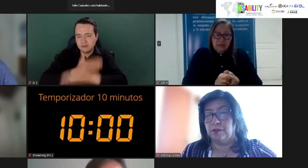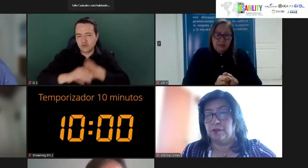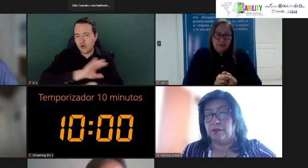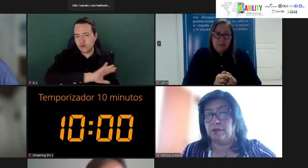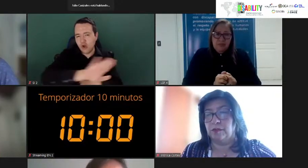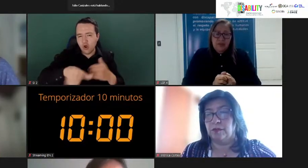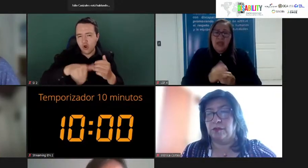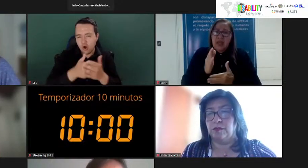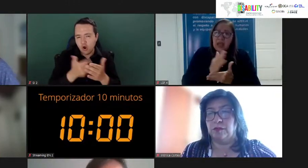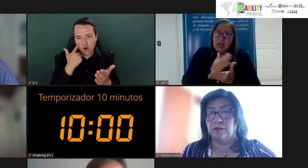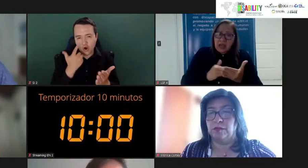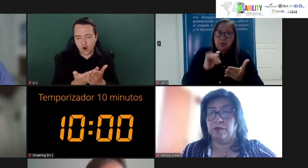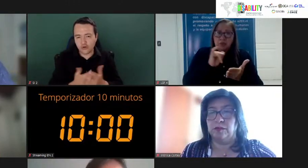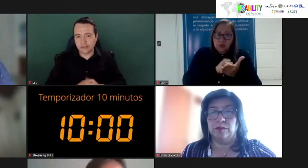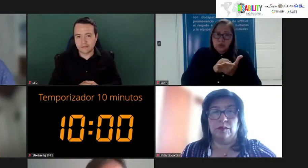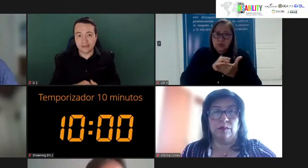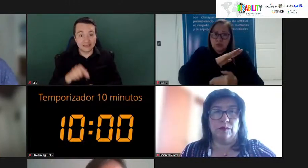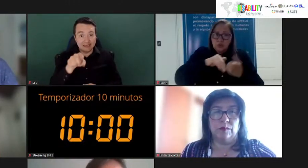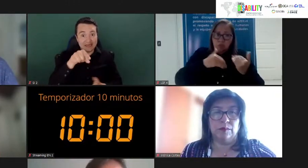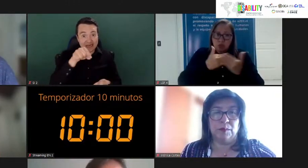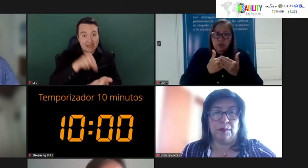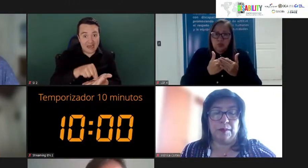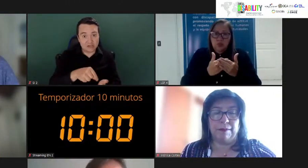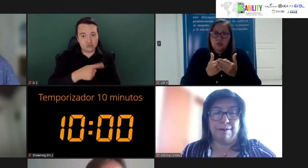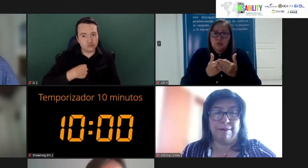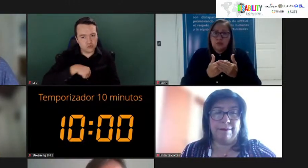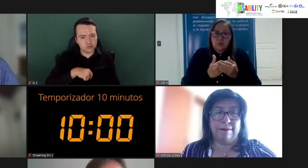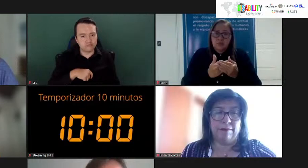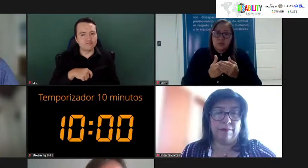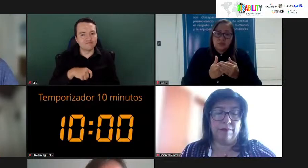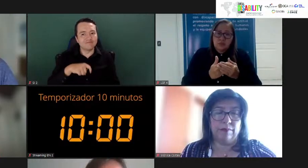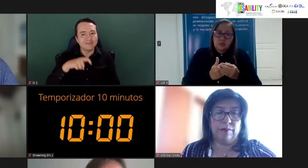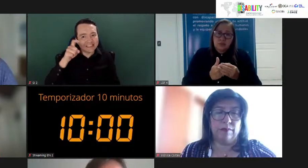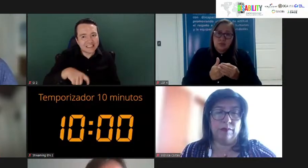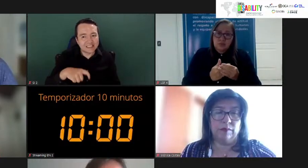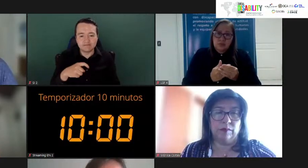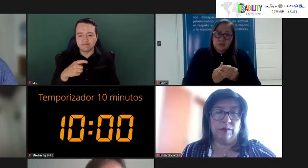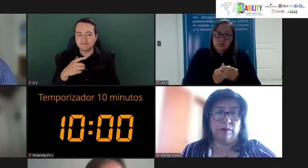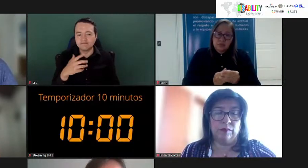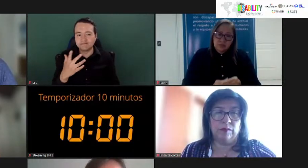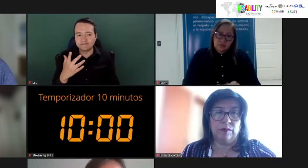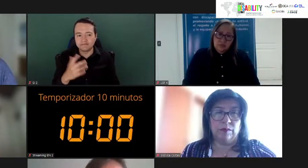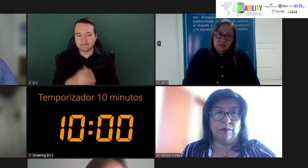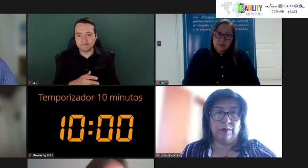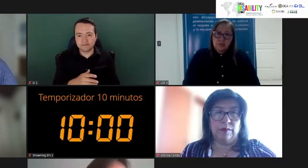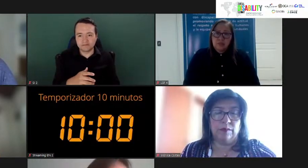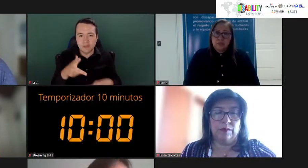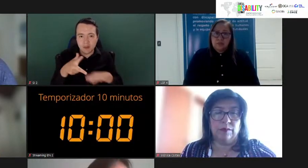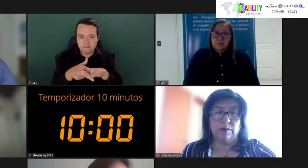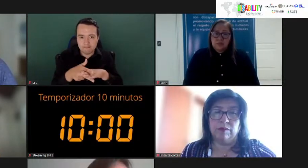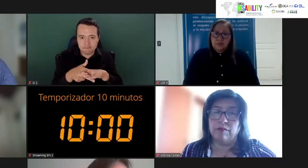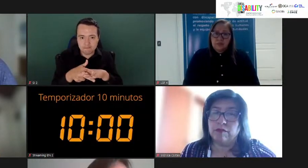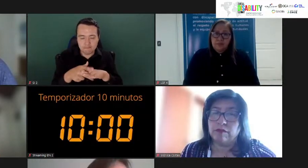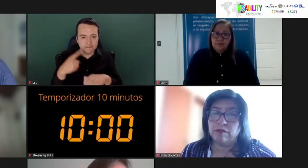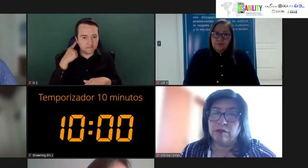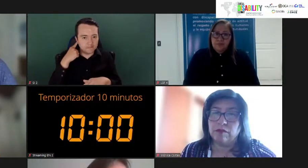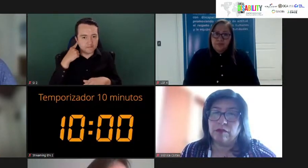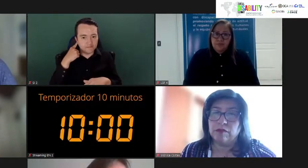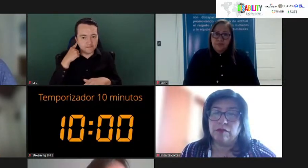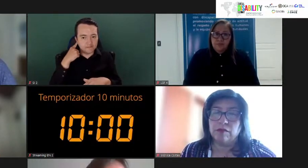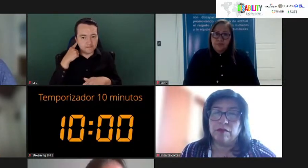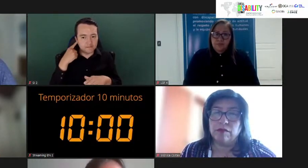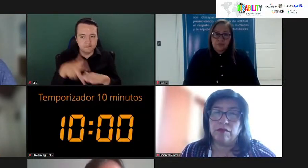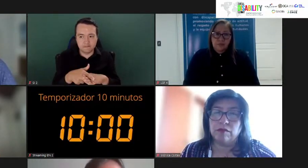education for everyone for all persons with disabilities this is something that he muted